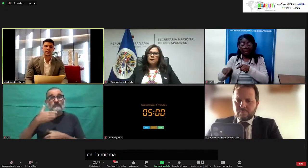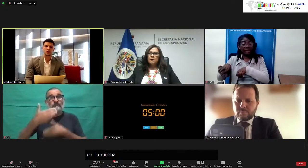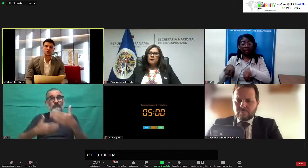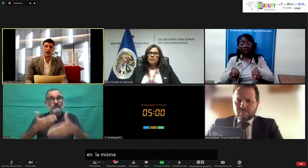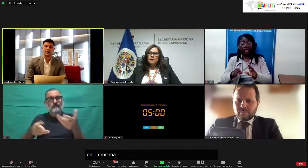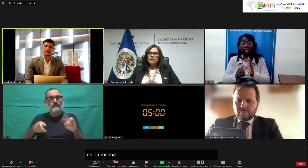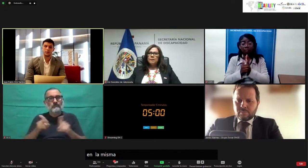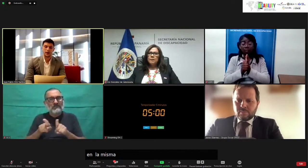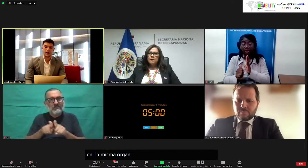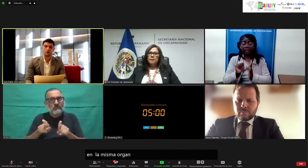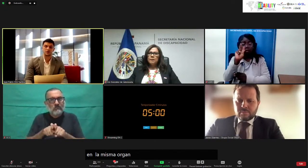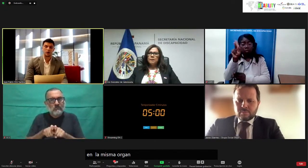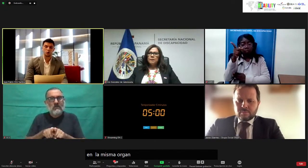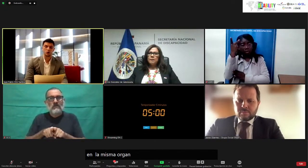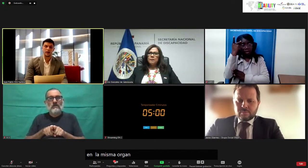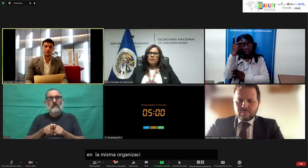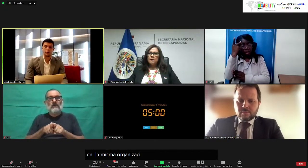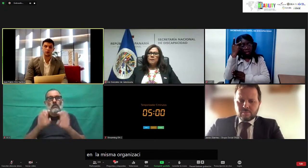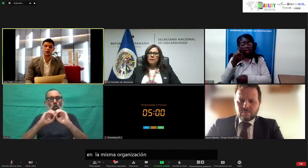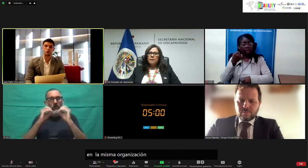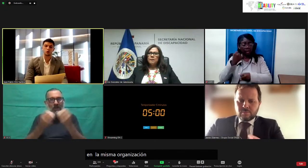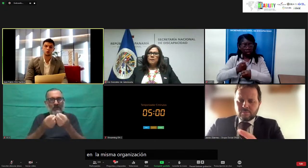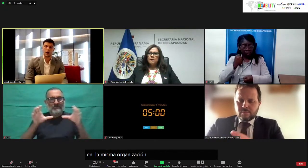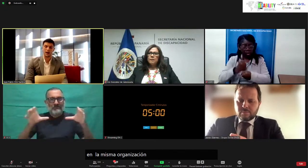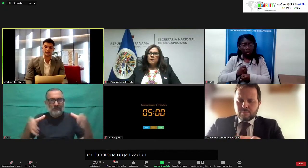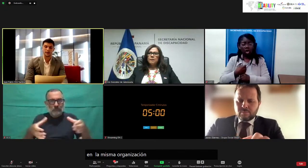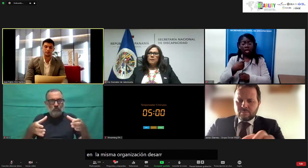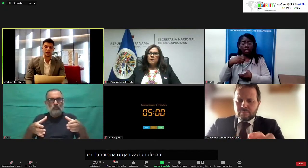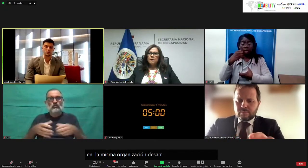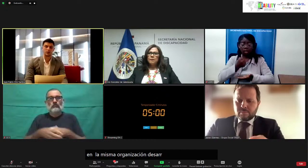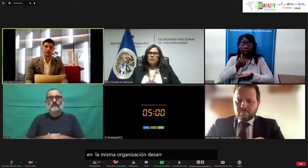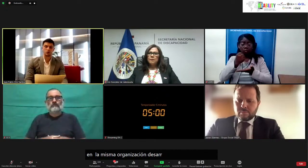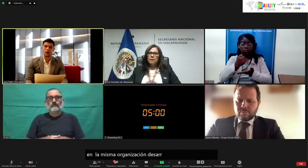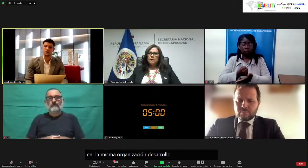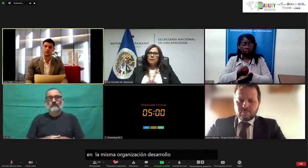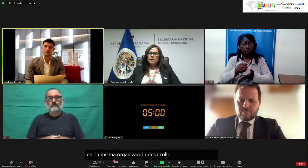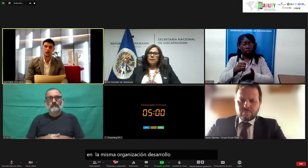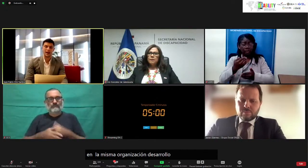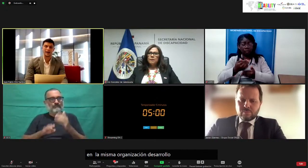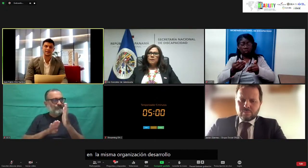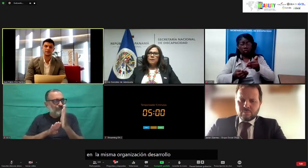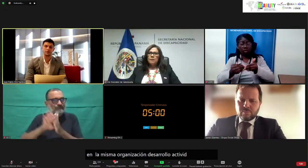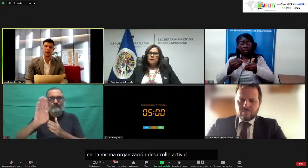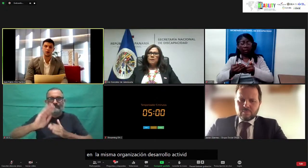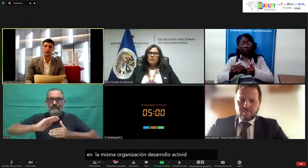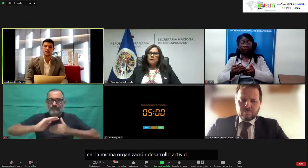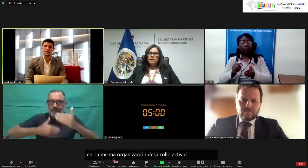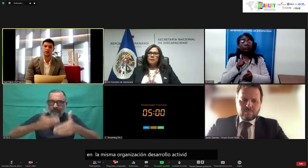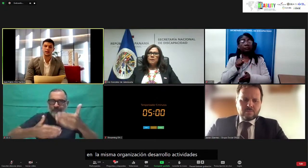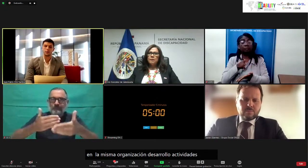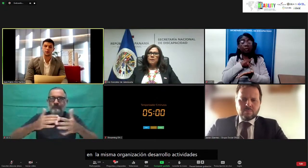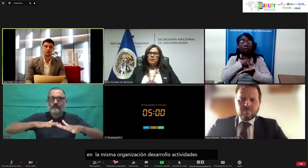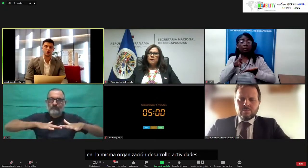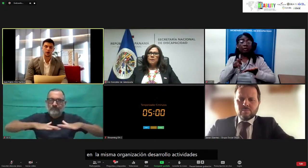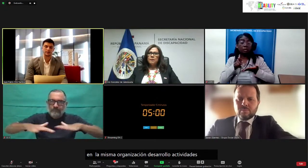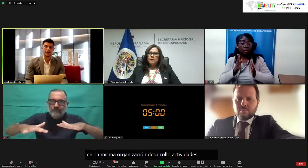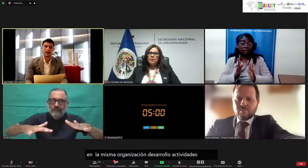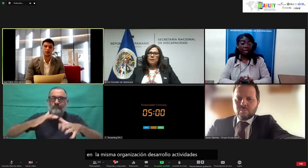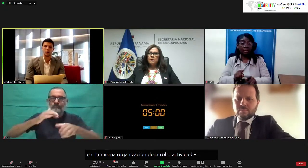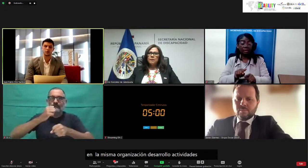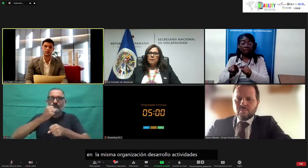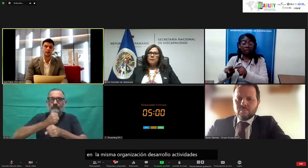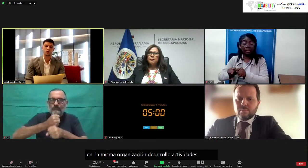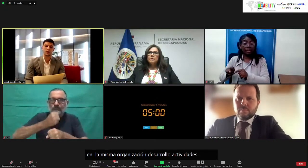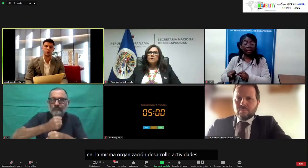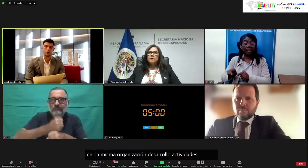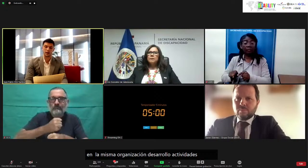developed activities as an expert in social policies employment health and structural funds in his trajectory